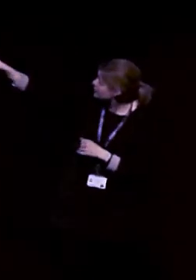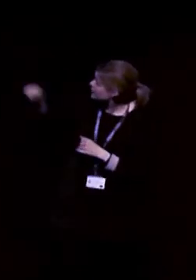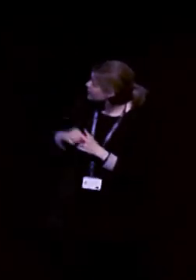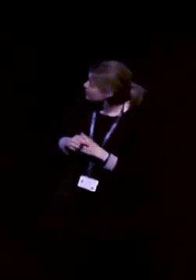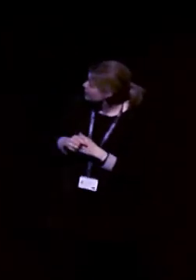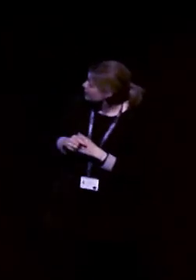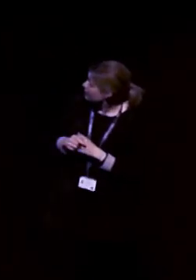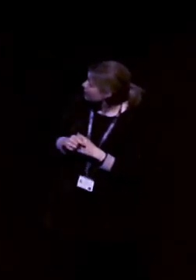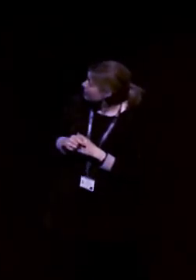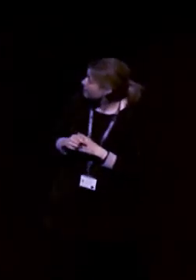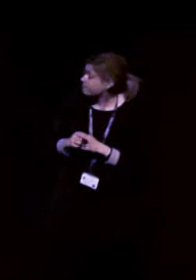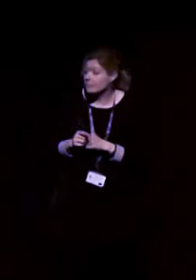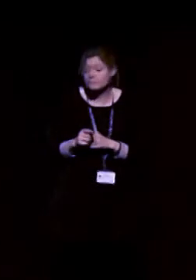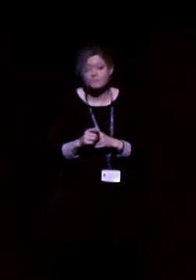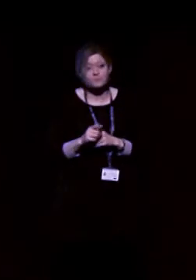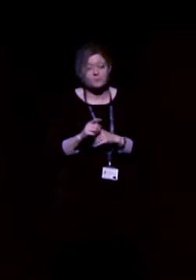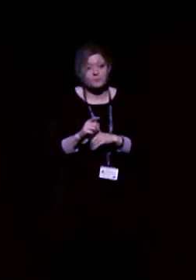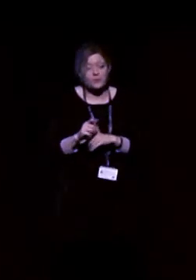enough. And that